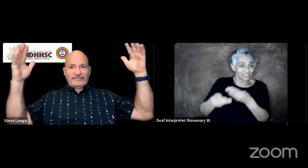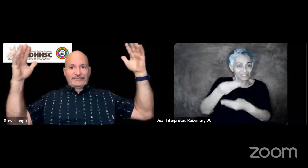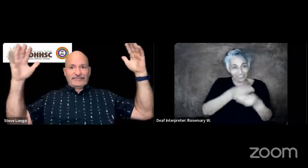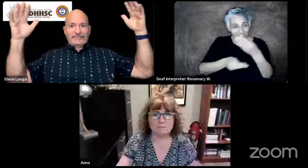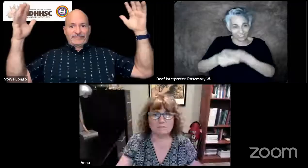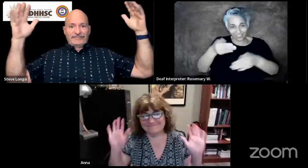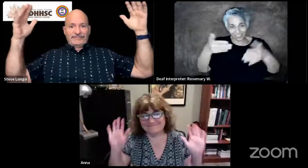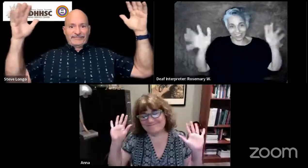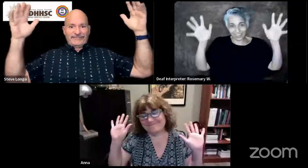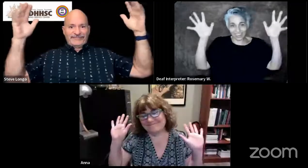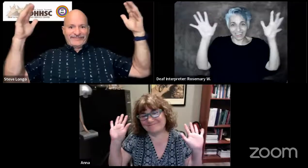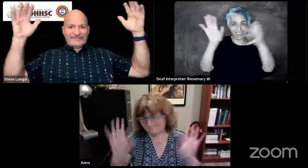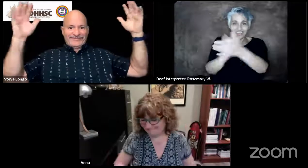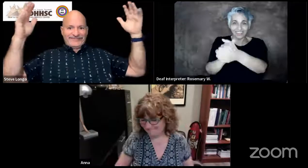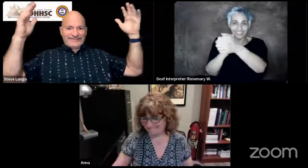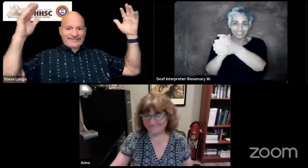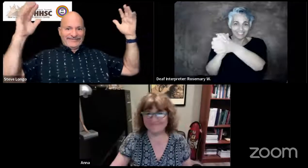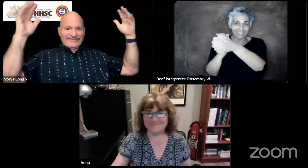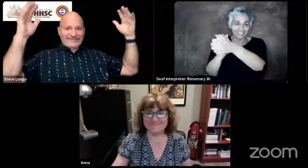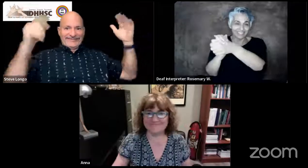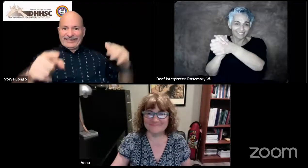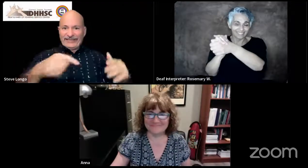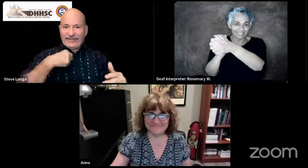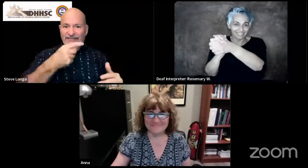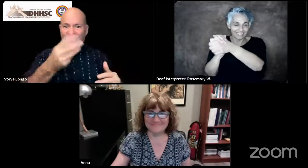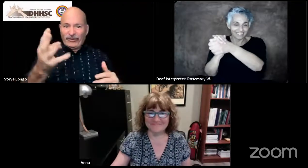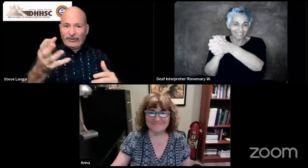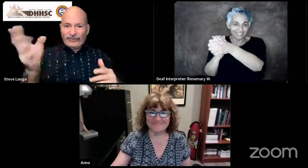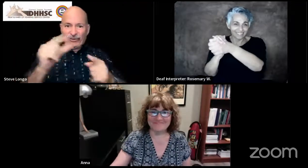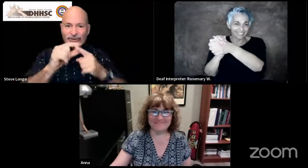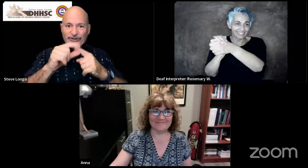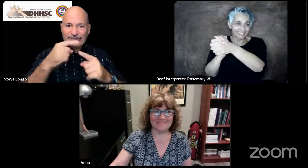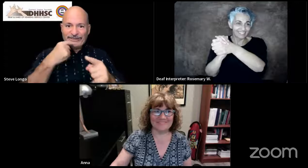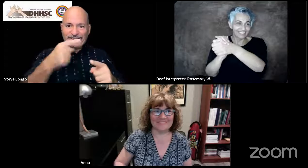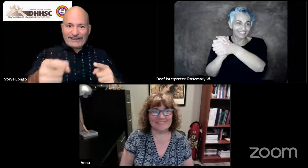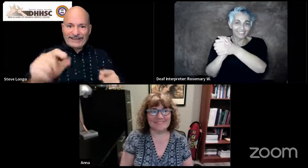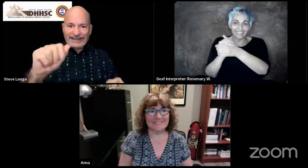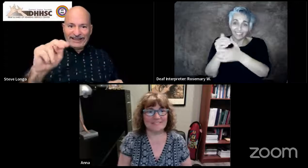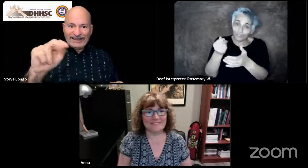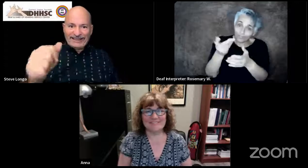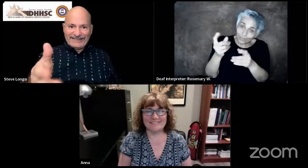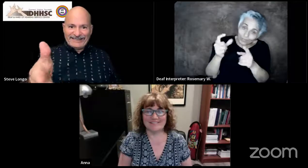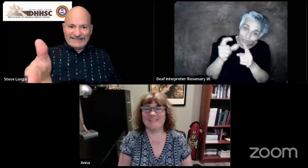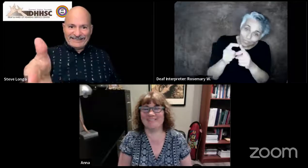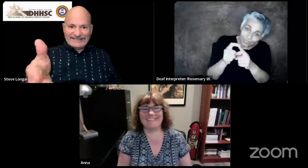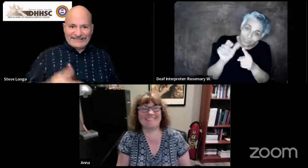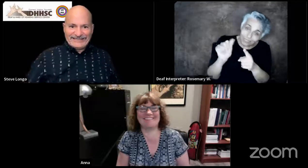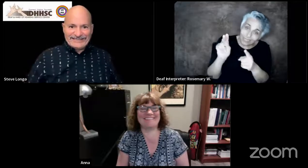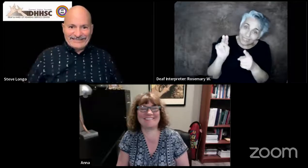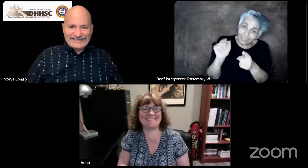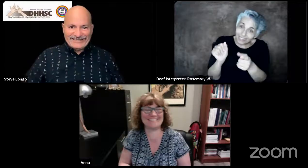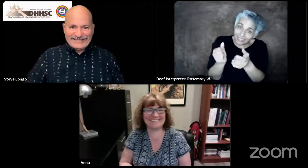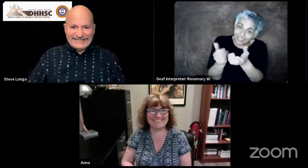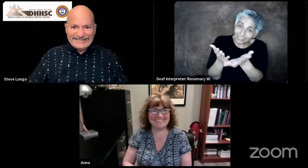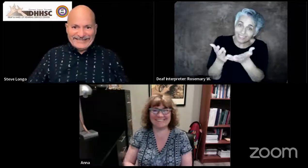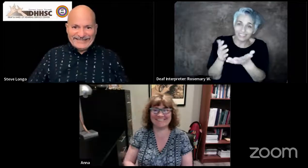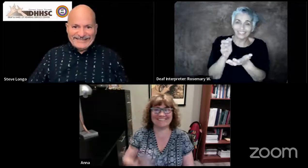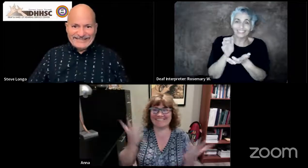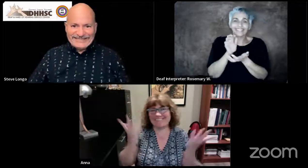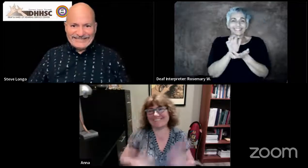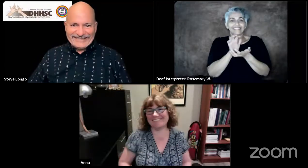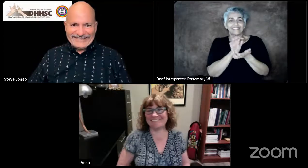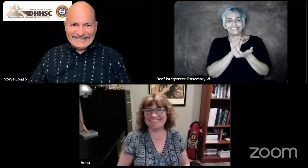our DHHSC Board Treasurer. We are so excited. And Anna, is there anything you'd